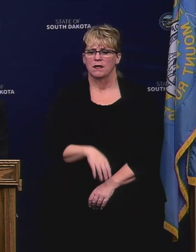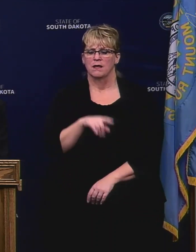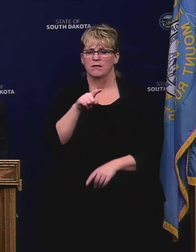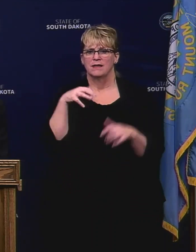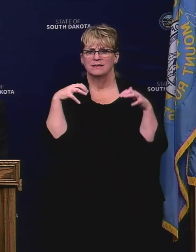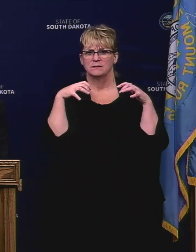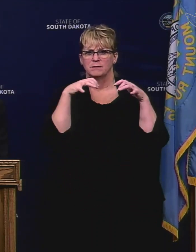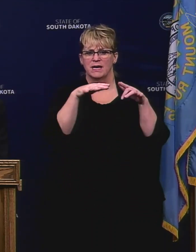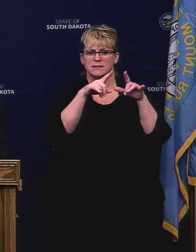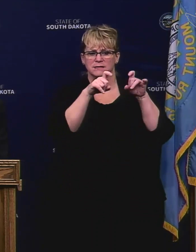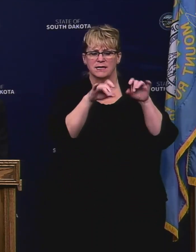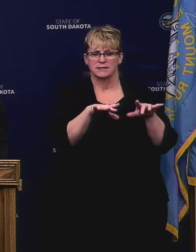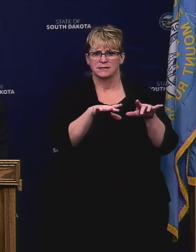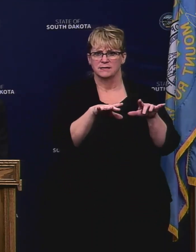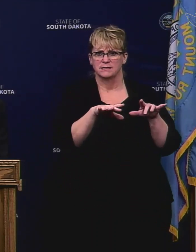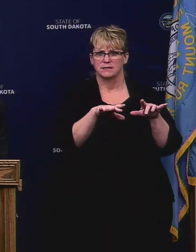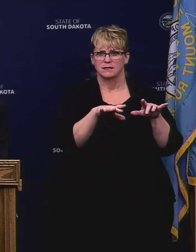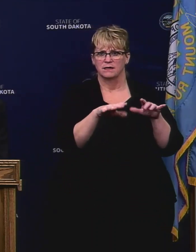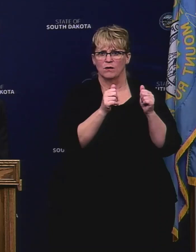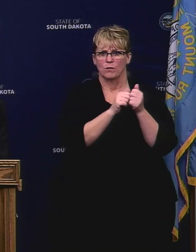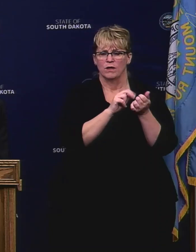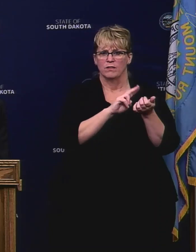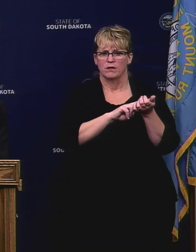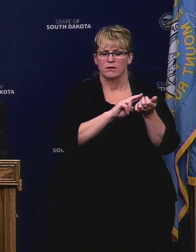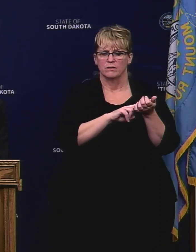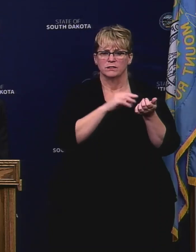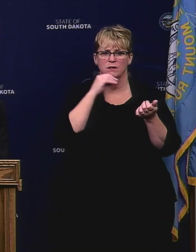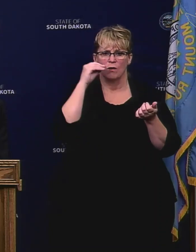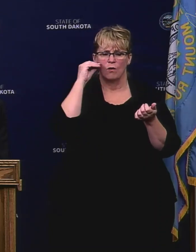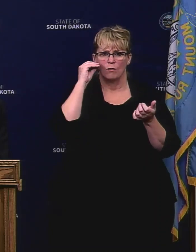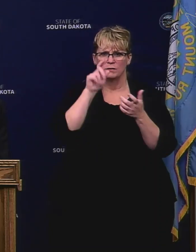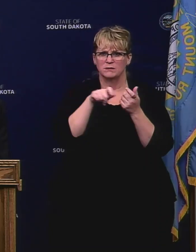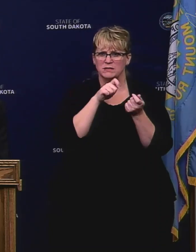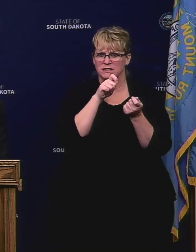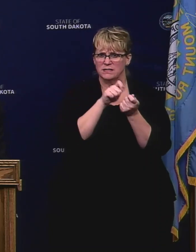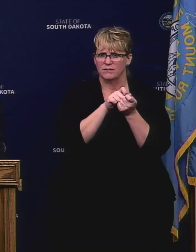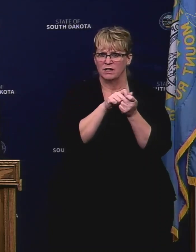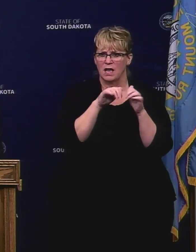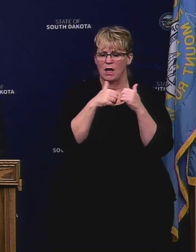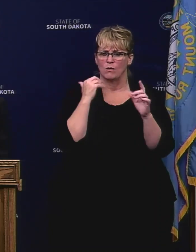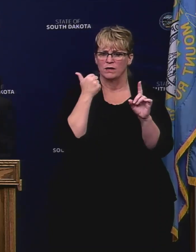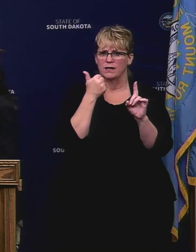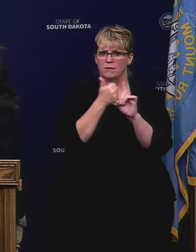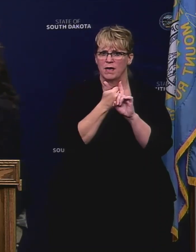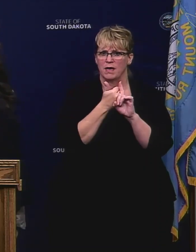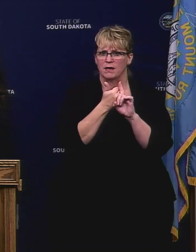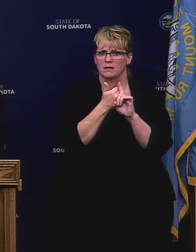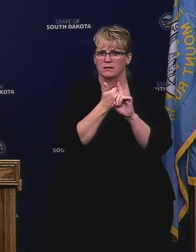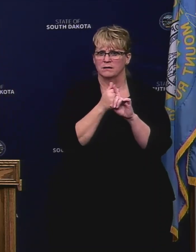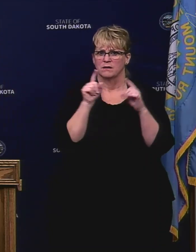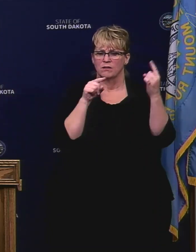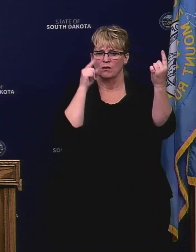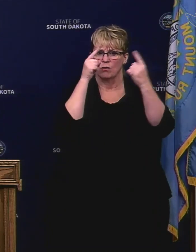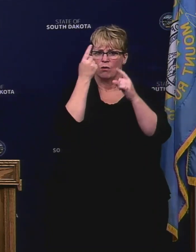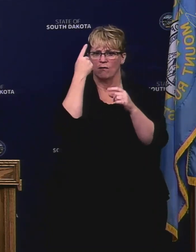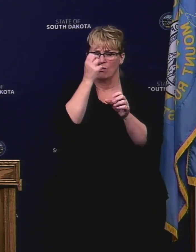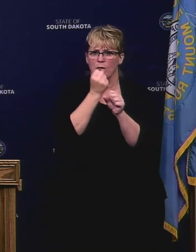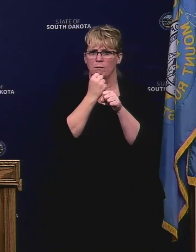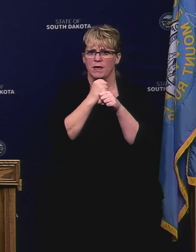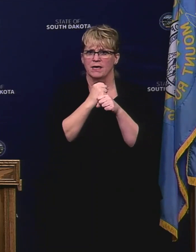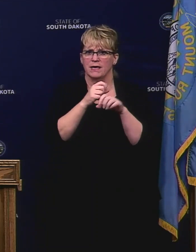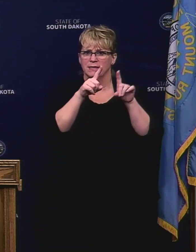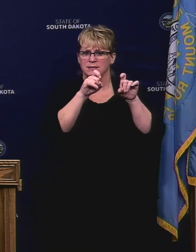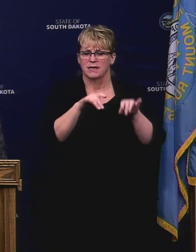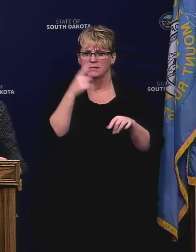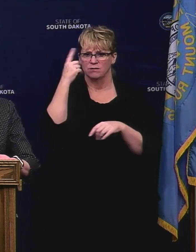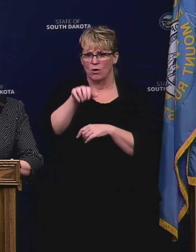events for nursing homes affect the state's testing supplies? Specifically, how it will impact the goal of making tests immediately available